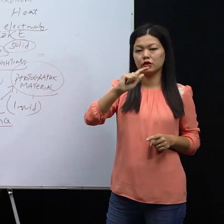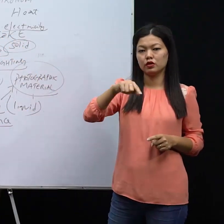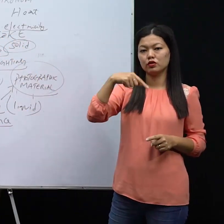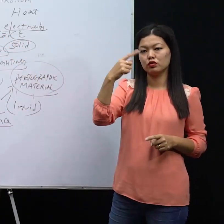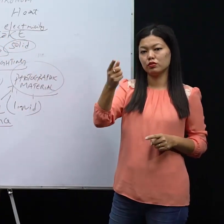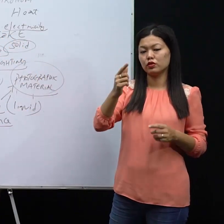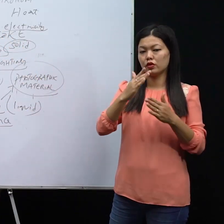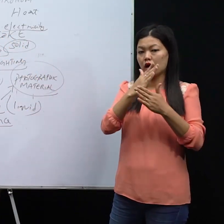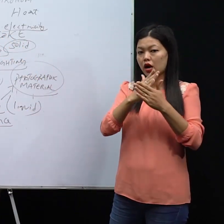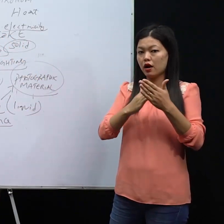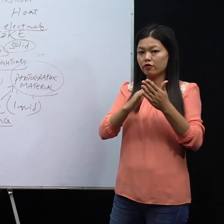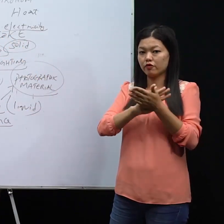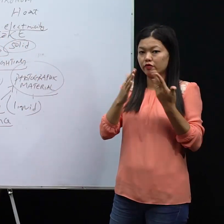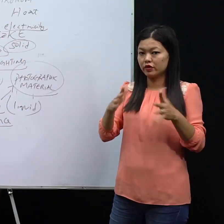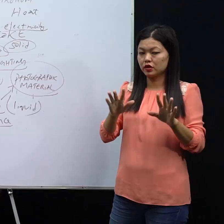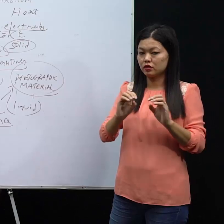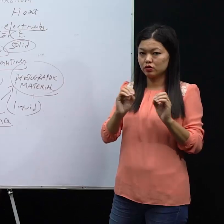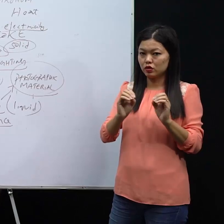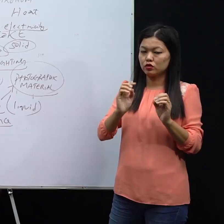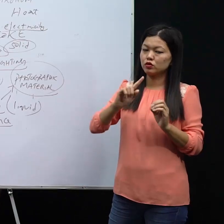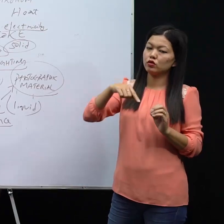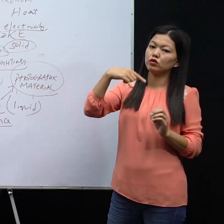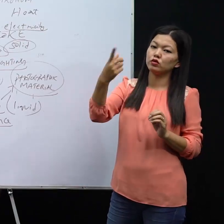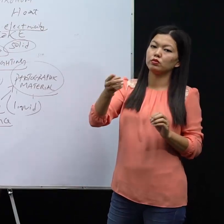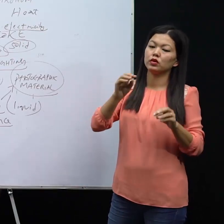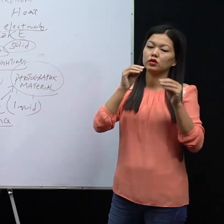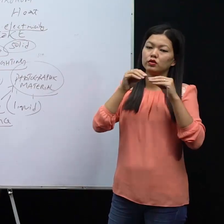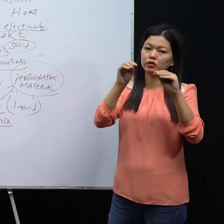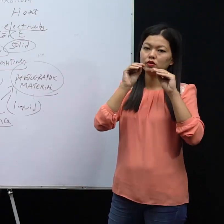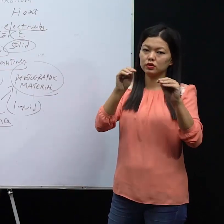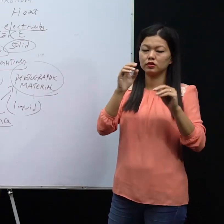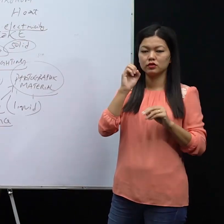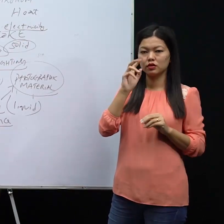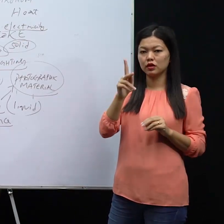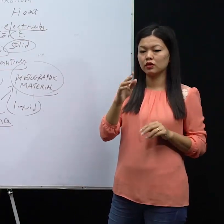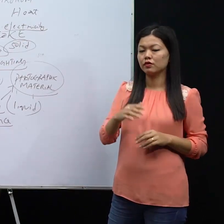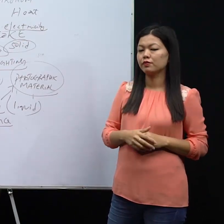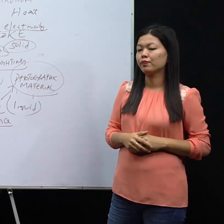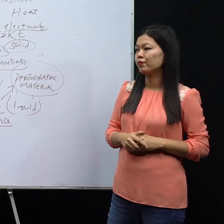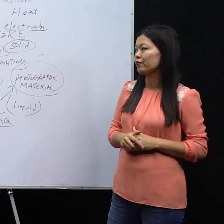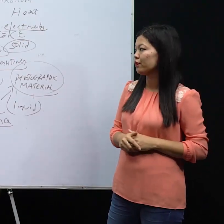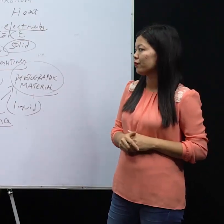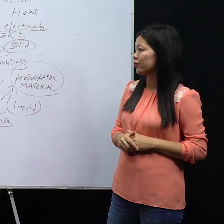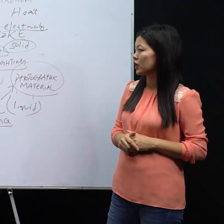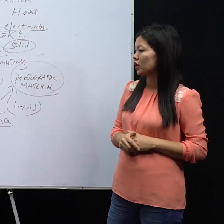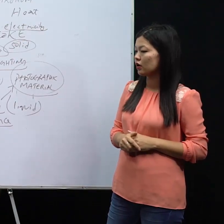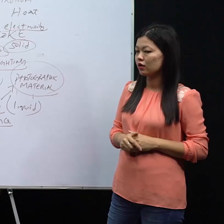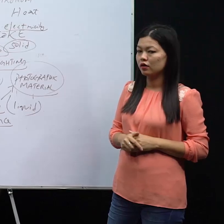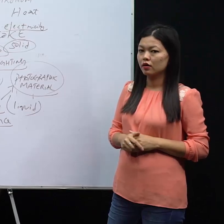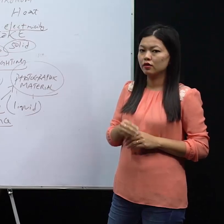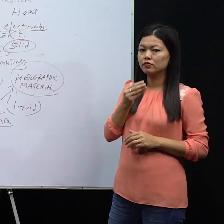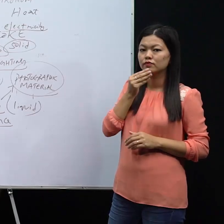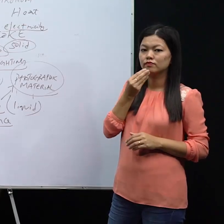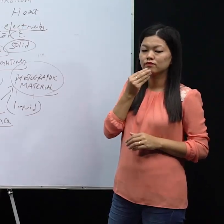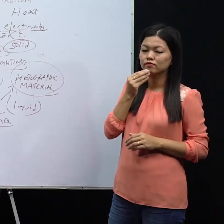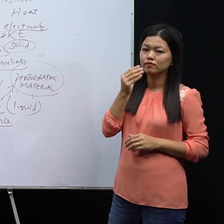the petroleum. Clear? Petroleum. So these are the two important points like under this chapter. So students, please take a